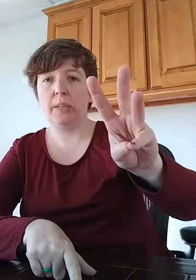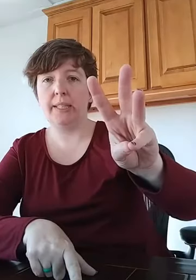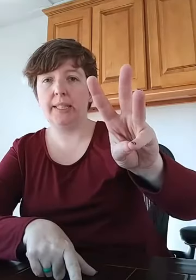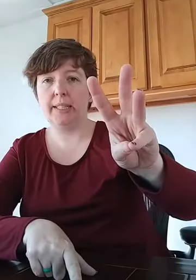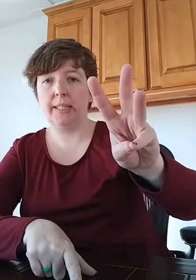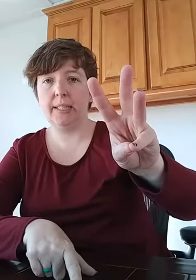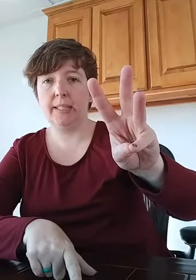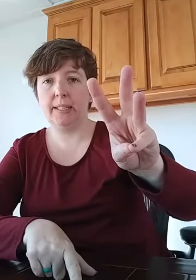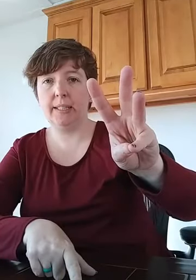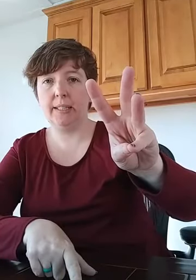26.